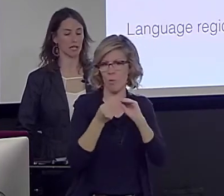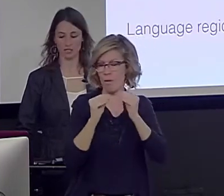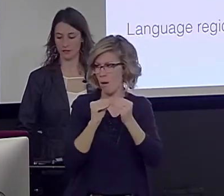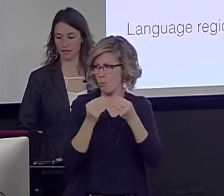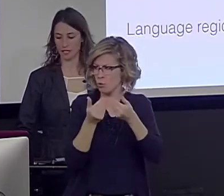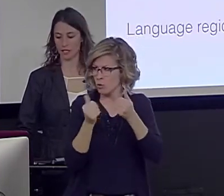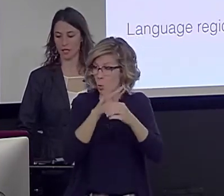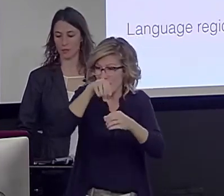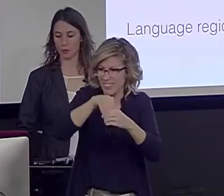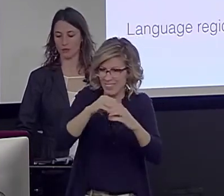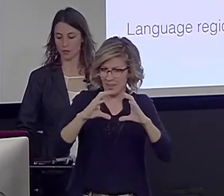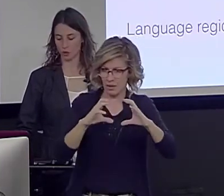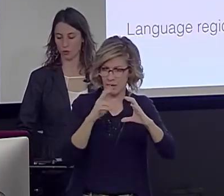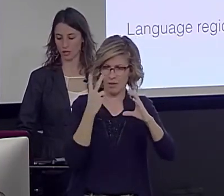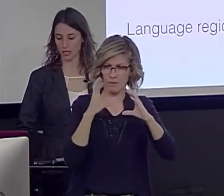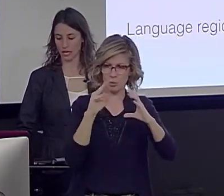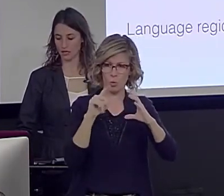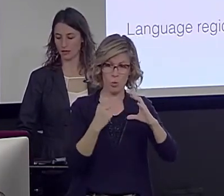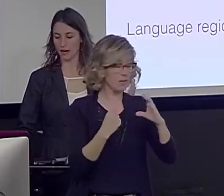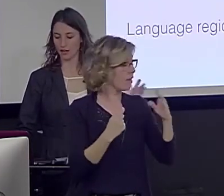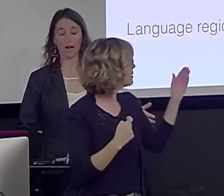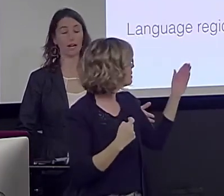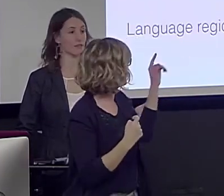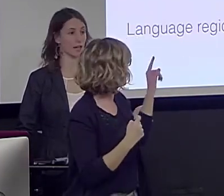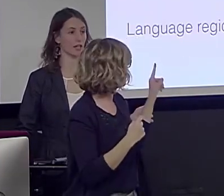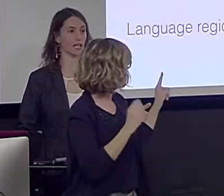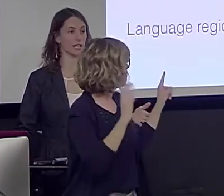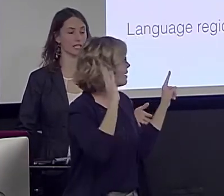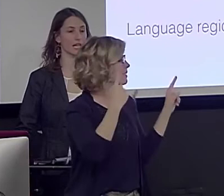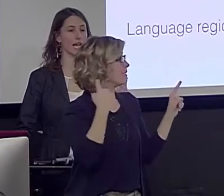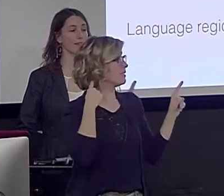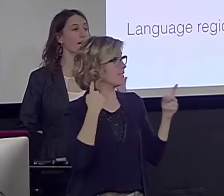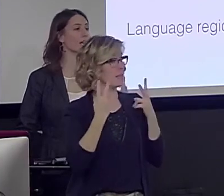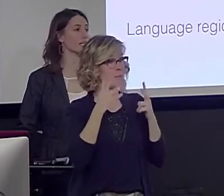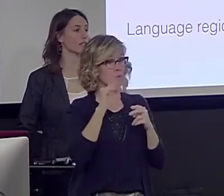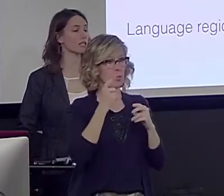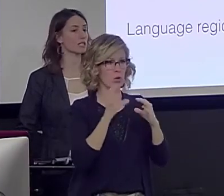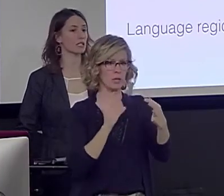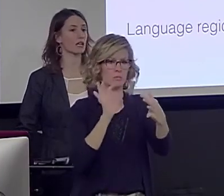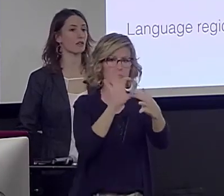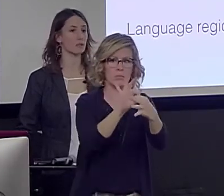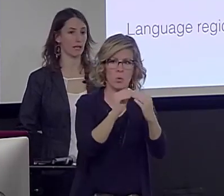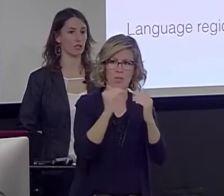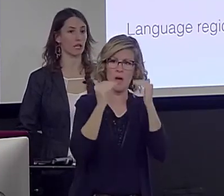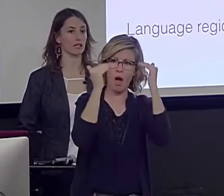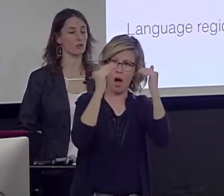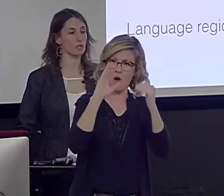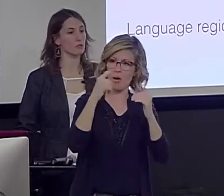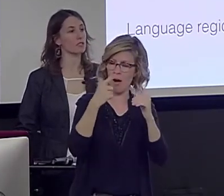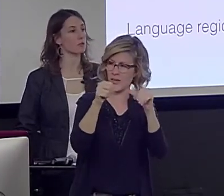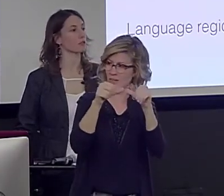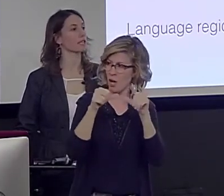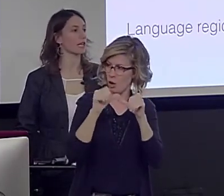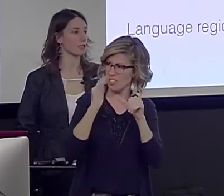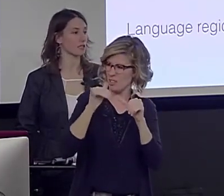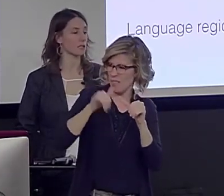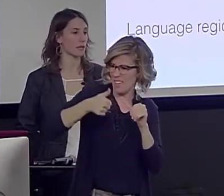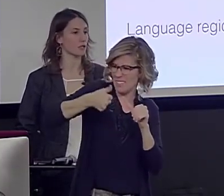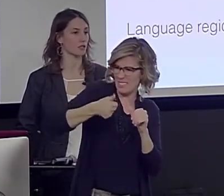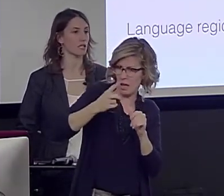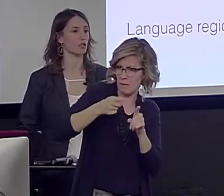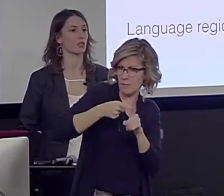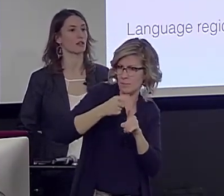increased connectivity between visual cortex and higher cognitive areas. And that connectivity is itself specialized, so it seems to be related